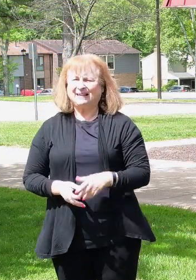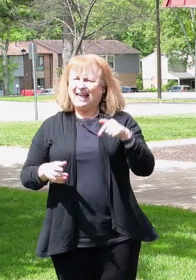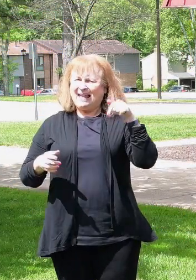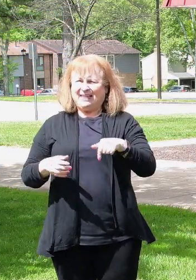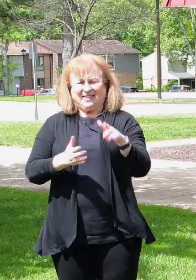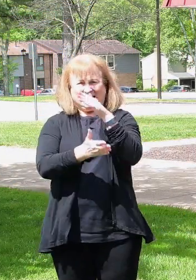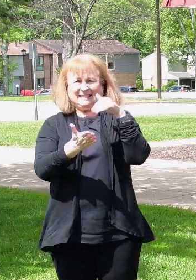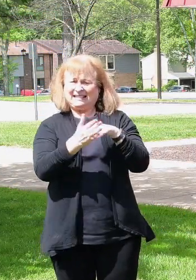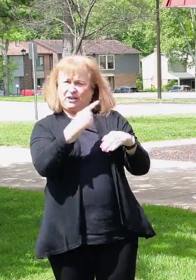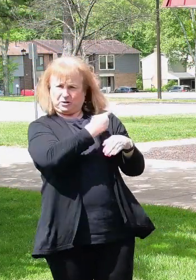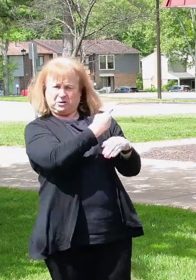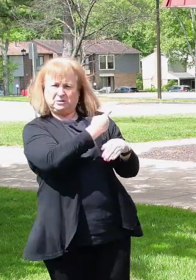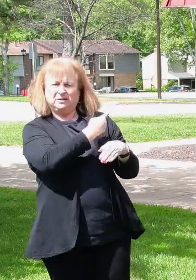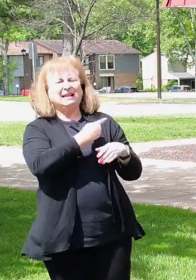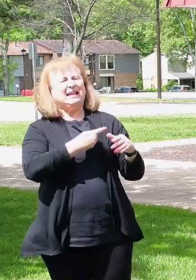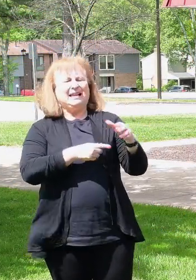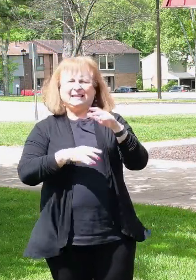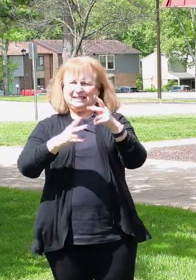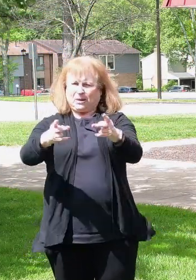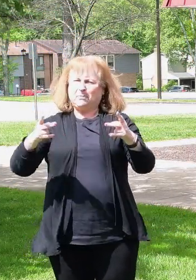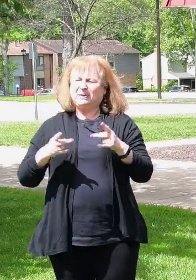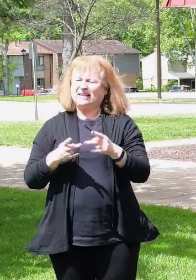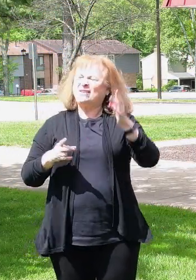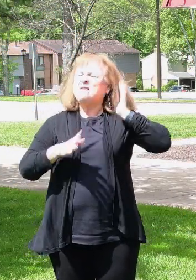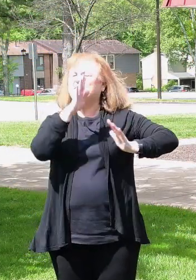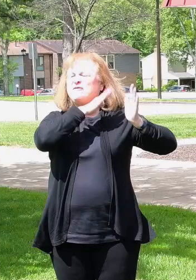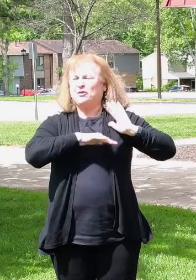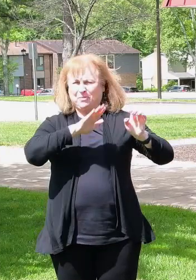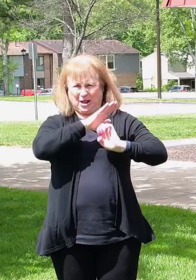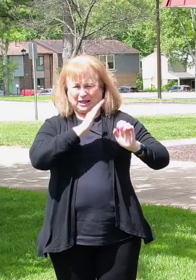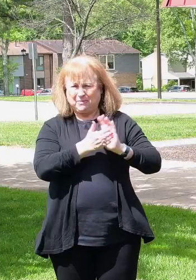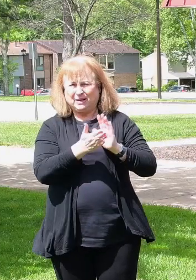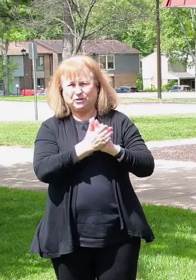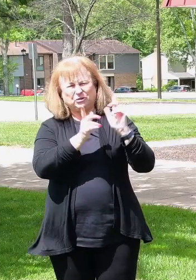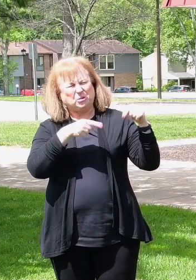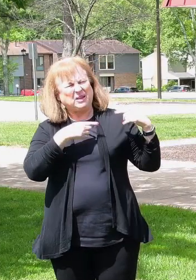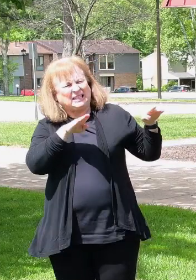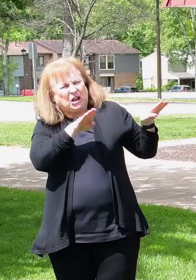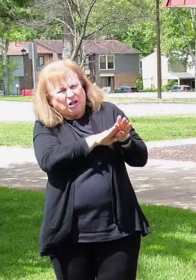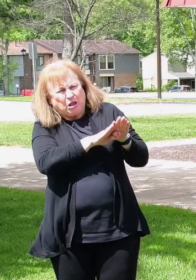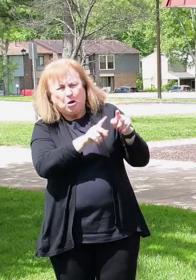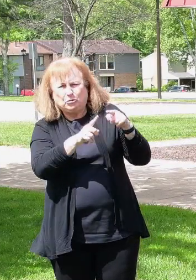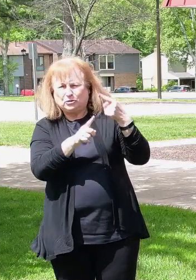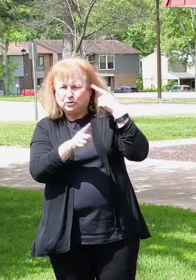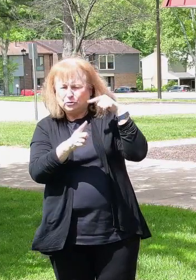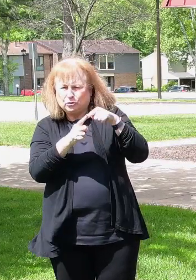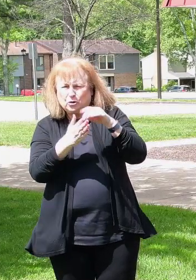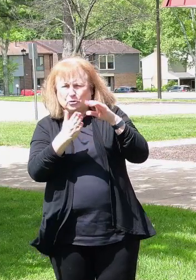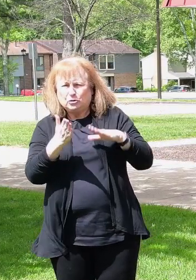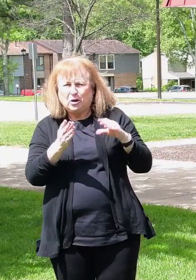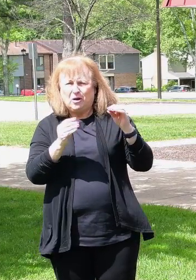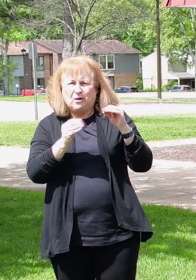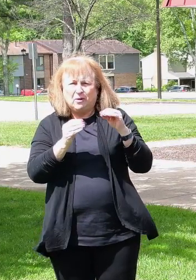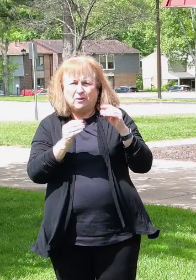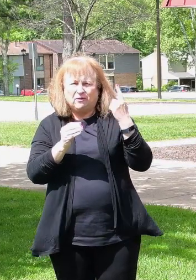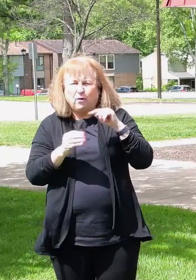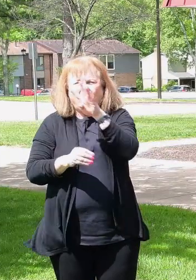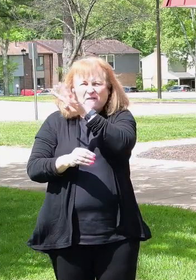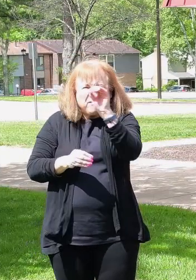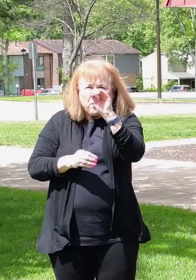This center is the site of a former elementary school that has been closed to students for